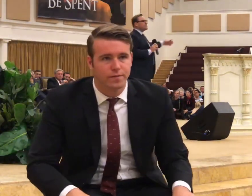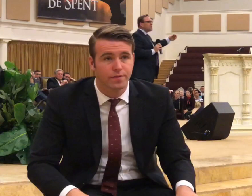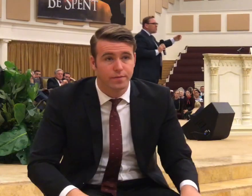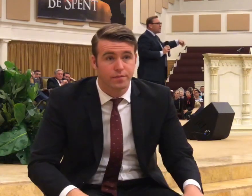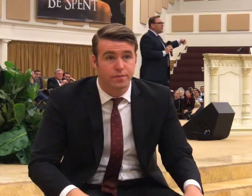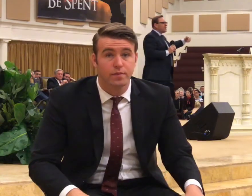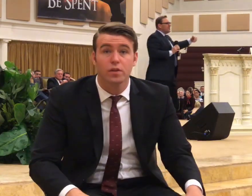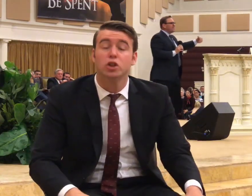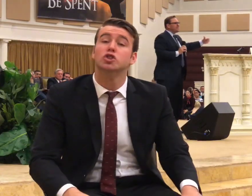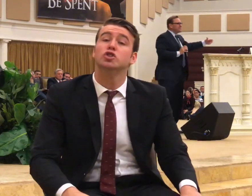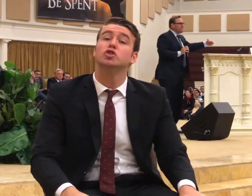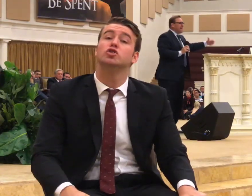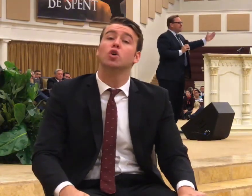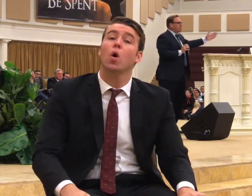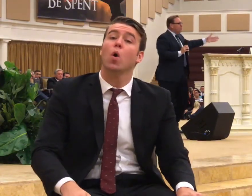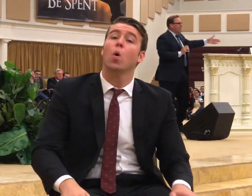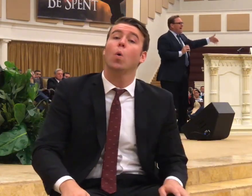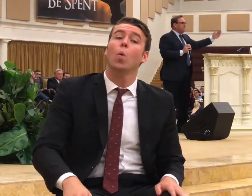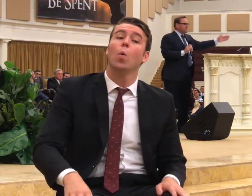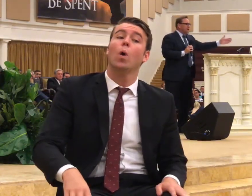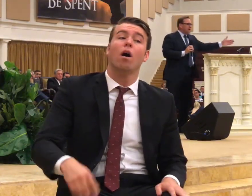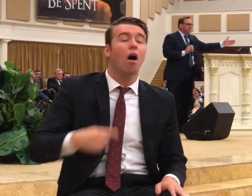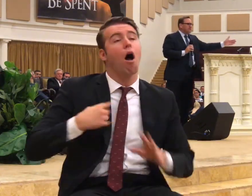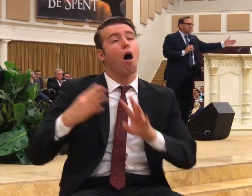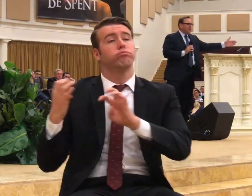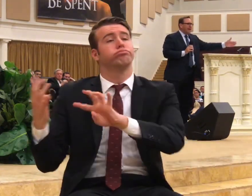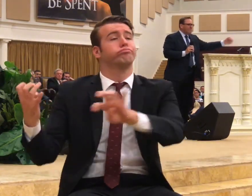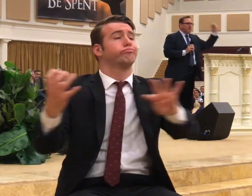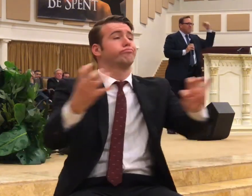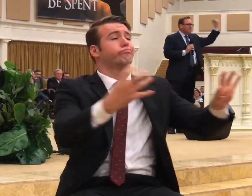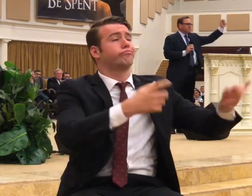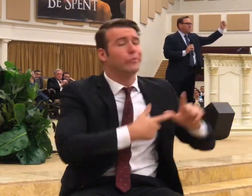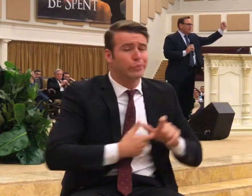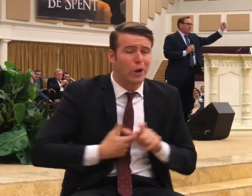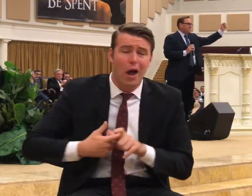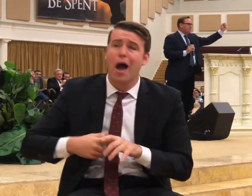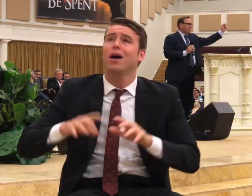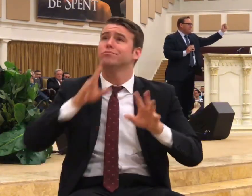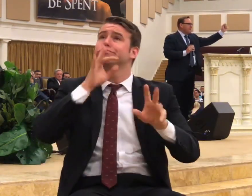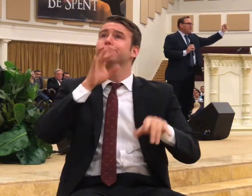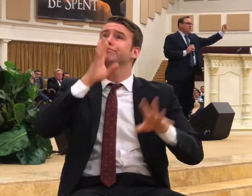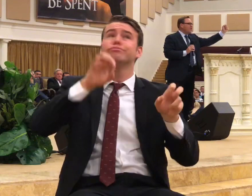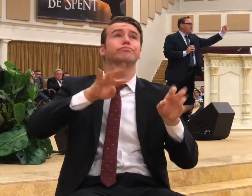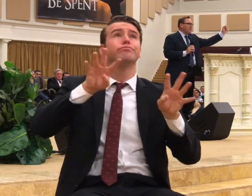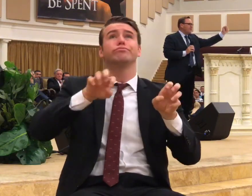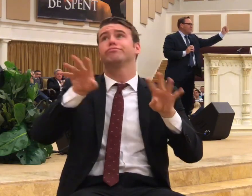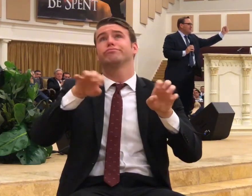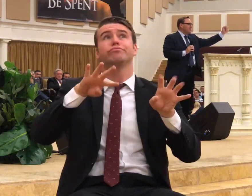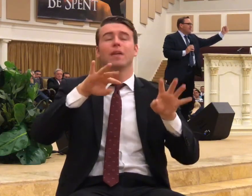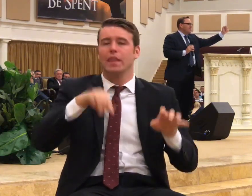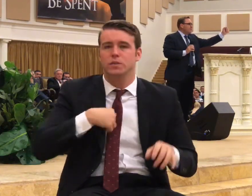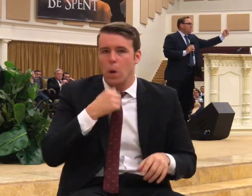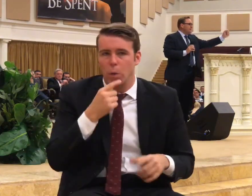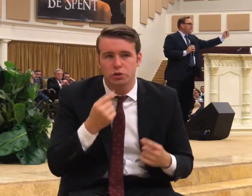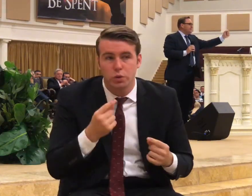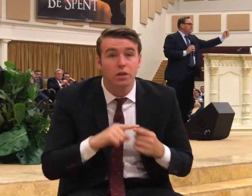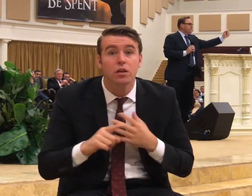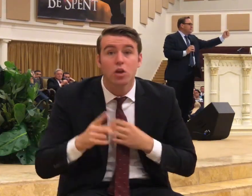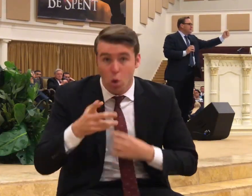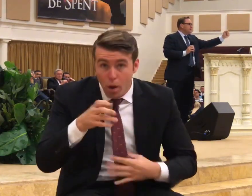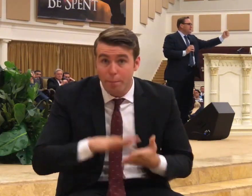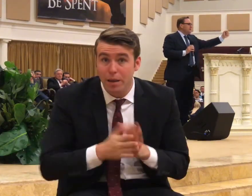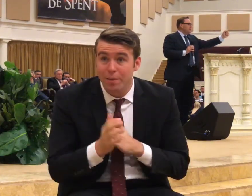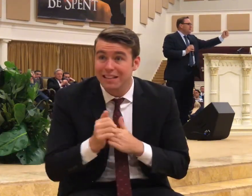See, this is the real, this isn't about let's go run the aisles and talk in tongues all night and we'll come up Superman for Christ. No. You want to be a